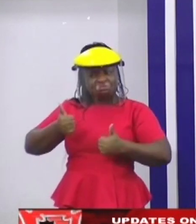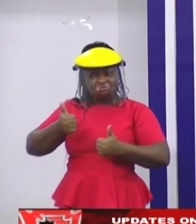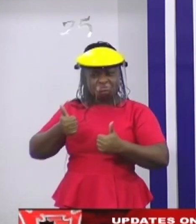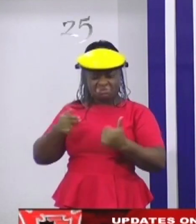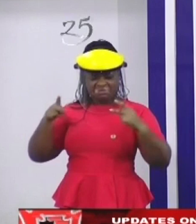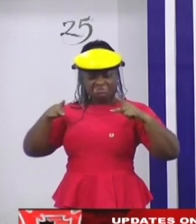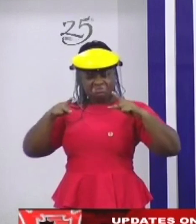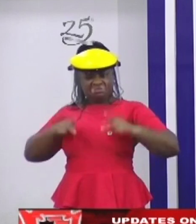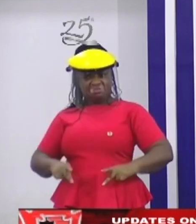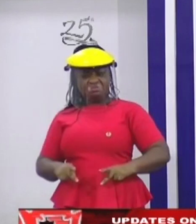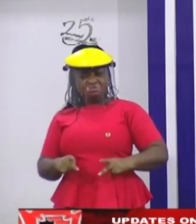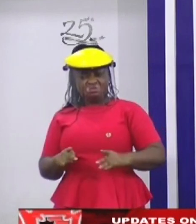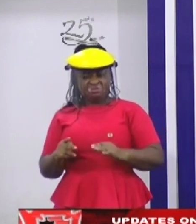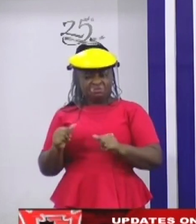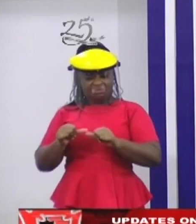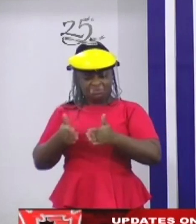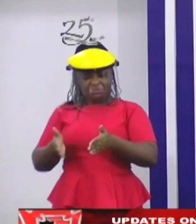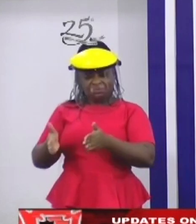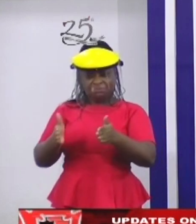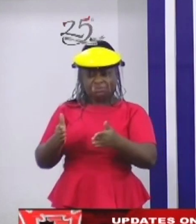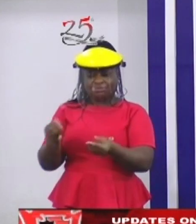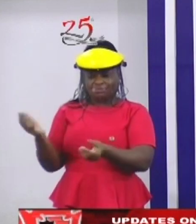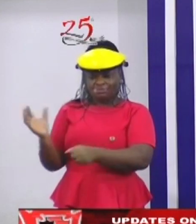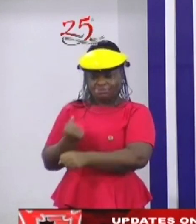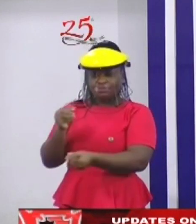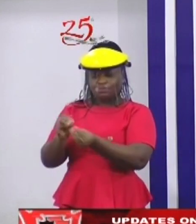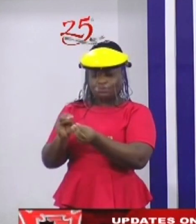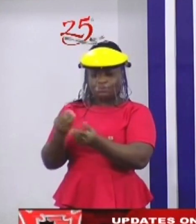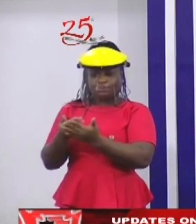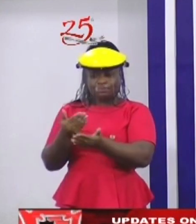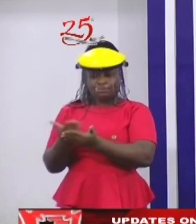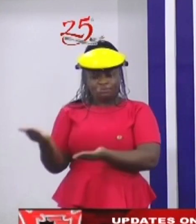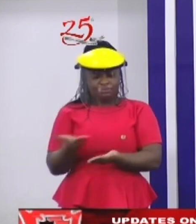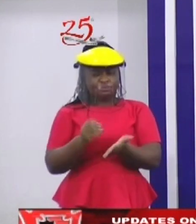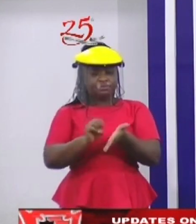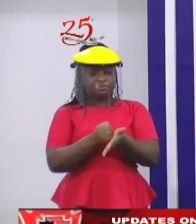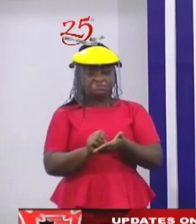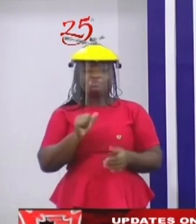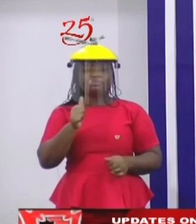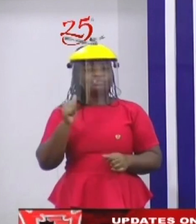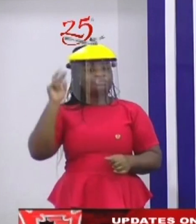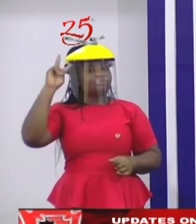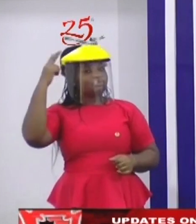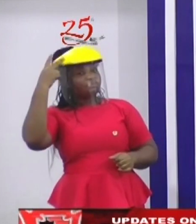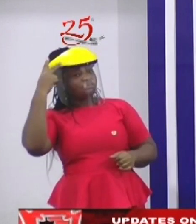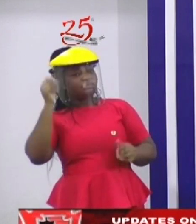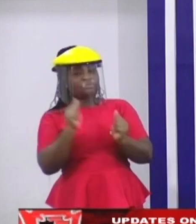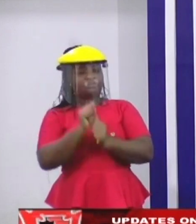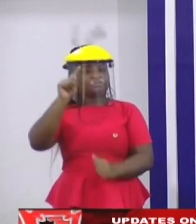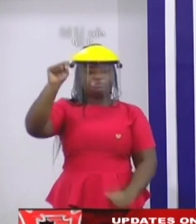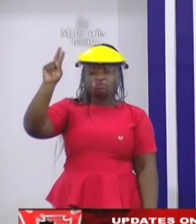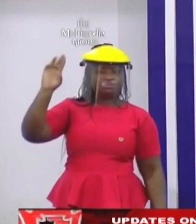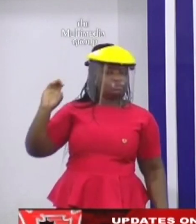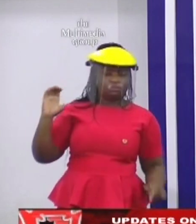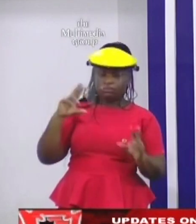fiscal expansion measures to help us inject some more money into sectors of the economy. So We don't disagree with the TUC, Selom, we don't disagree